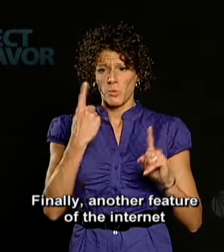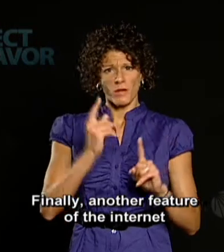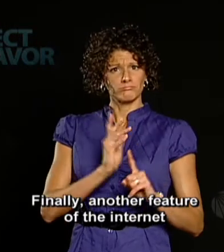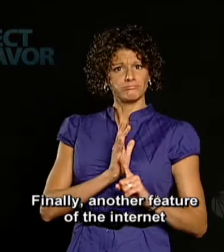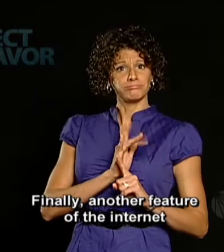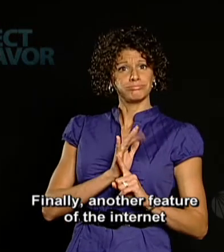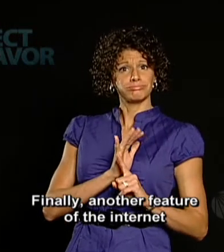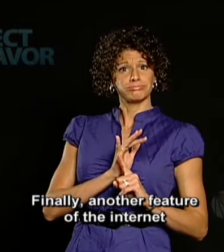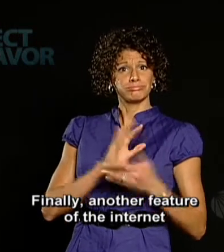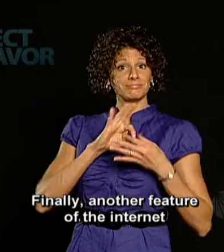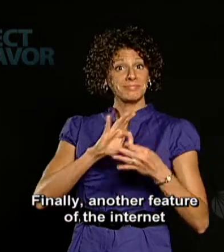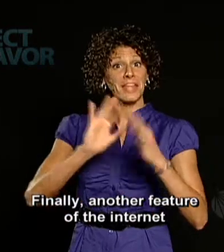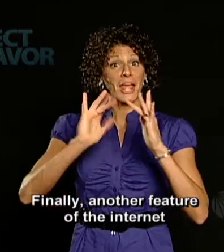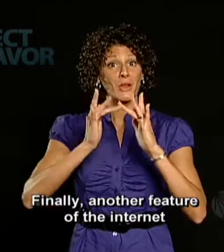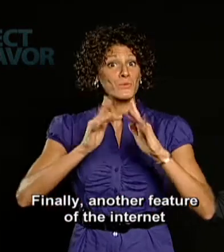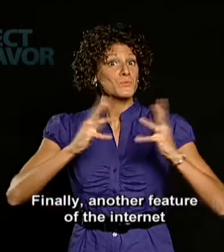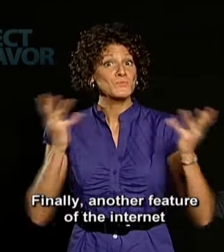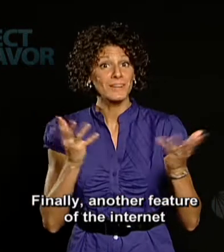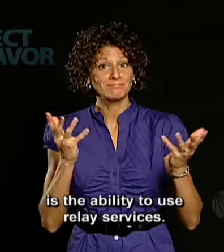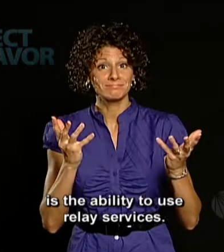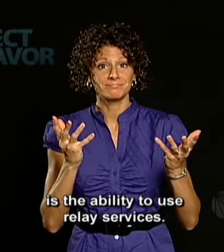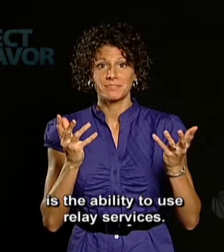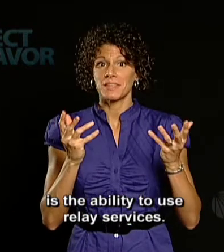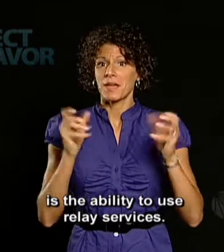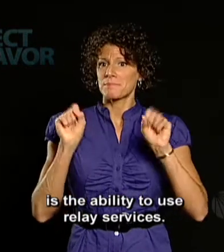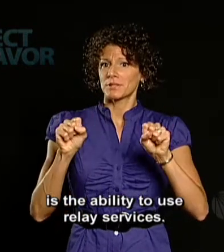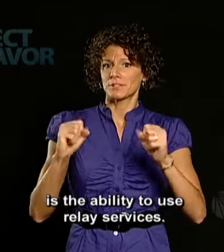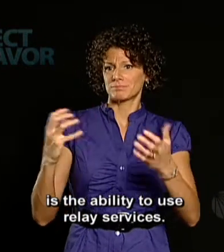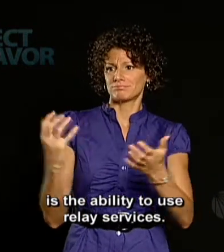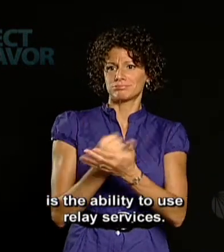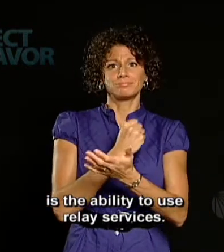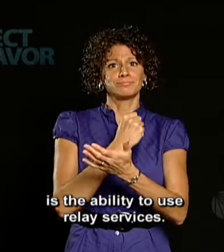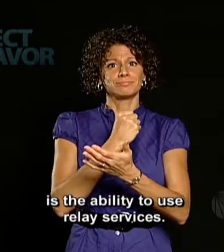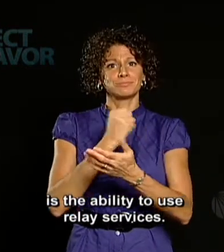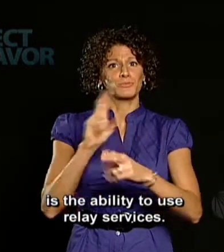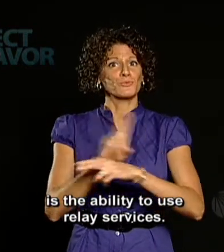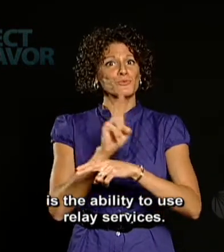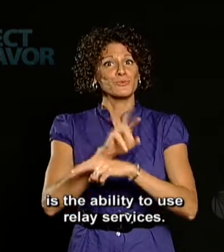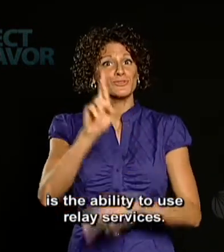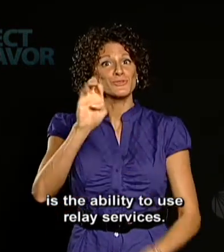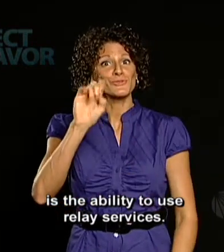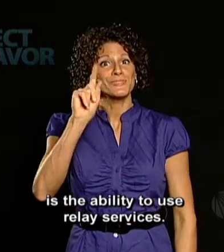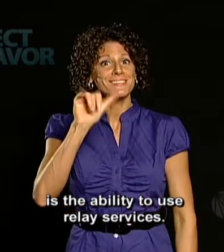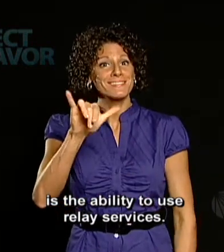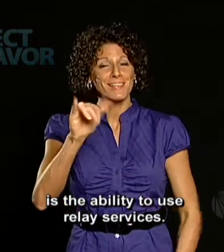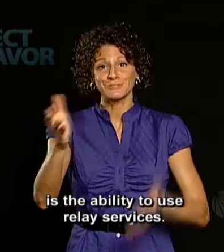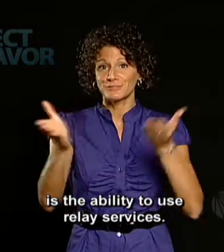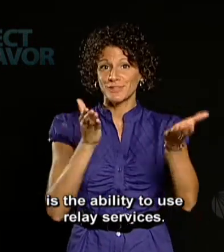Finally, another feature of the internet is the ability to use relay services.